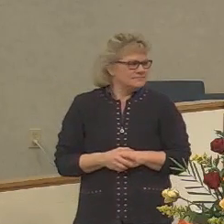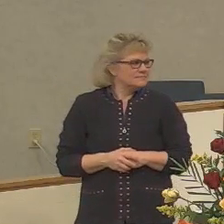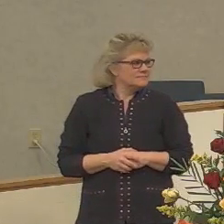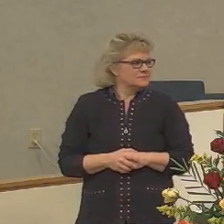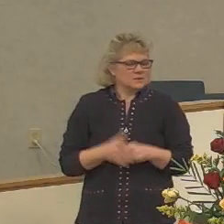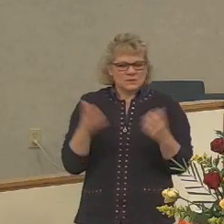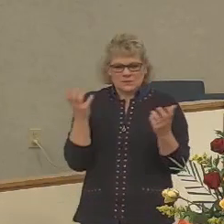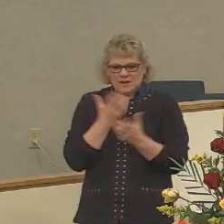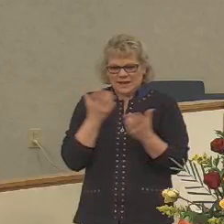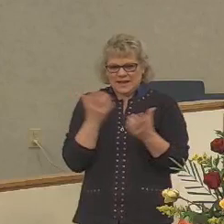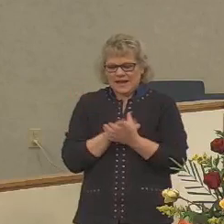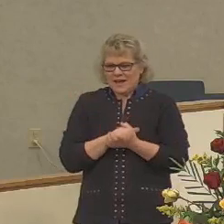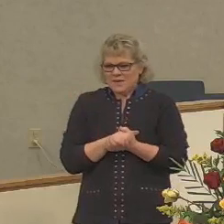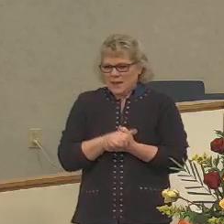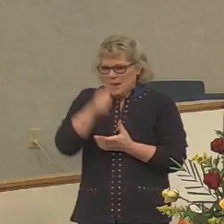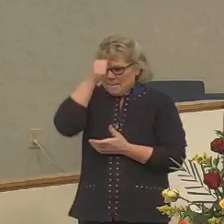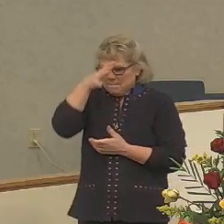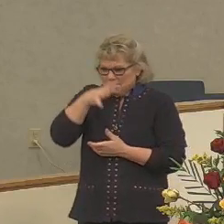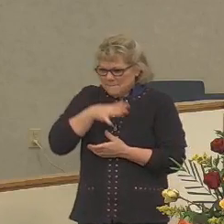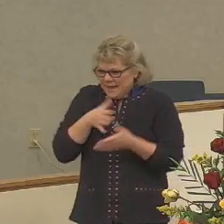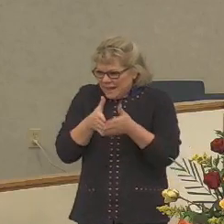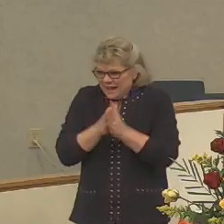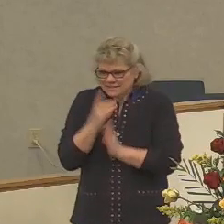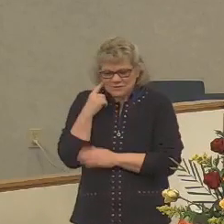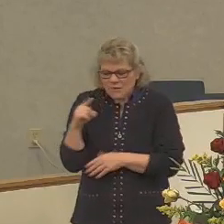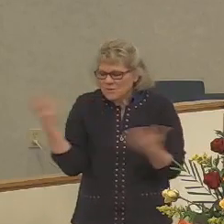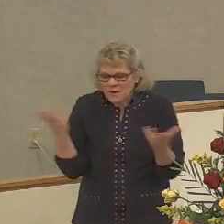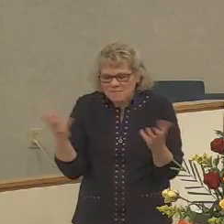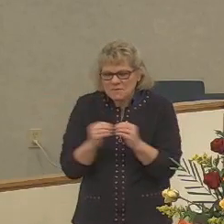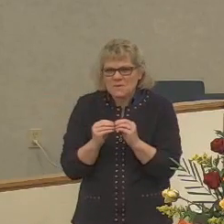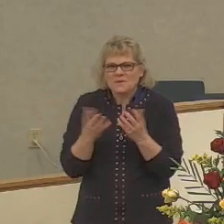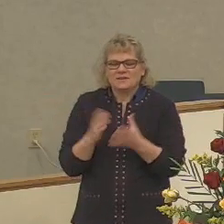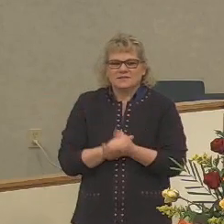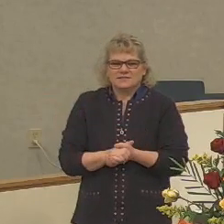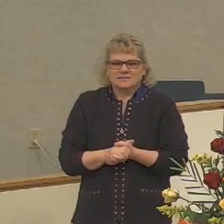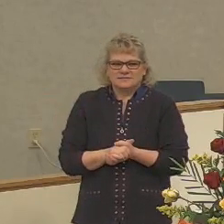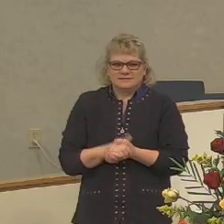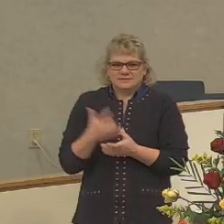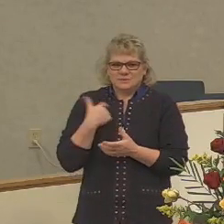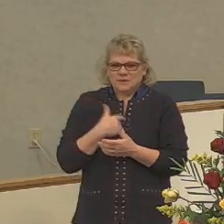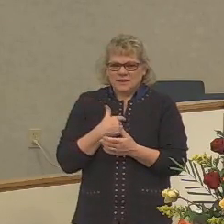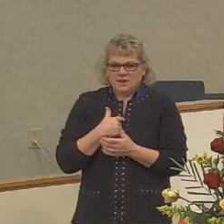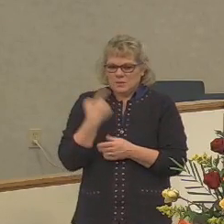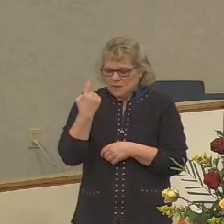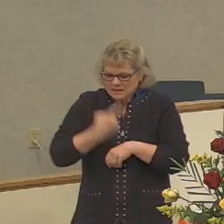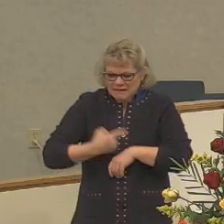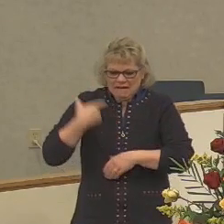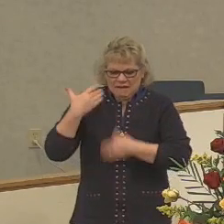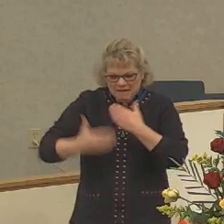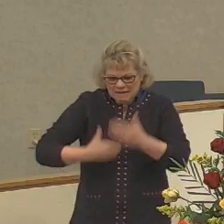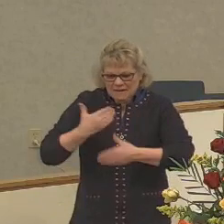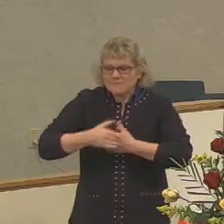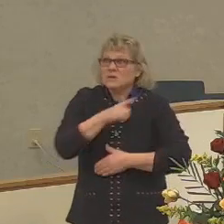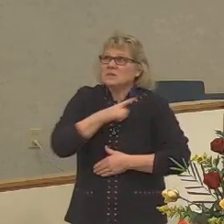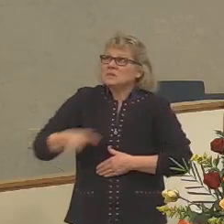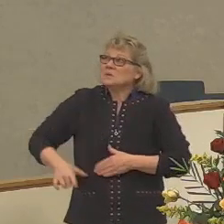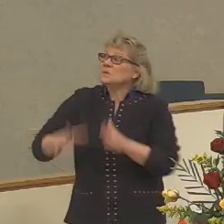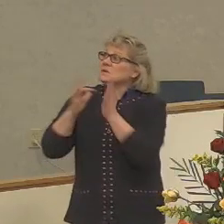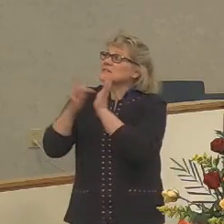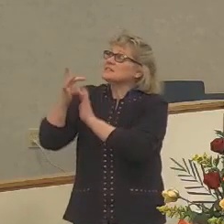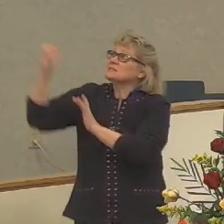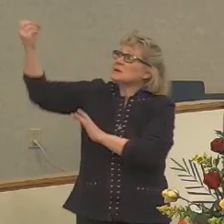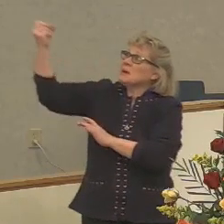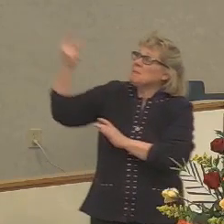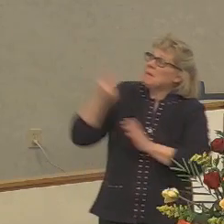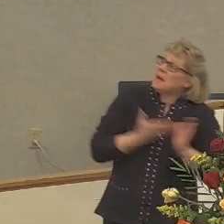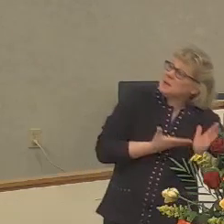What more could a man ask for? We go on one day at a time, waiting for our Lord to return to take